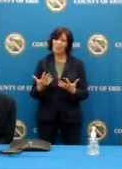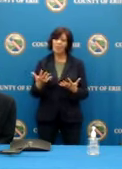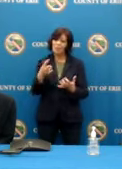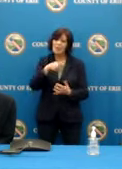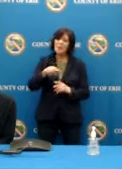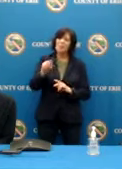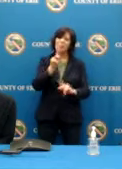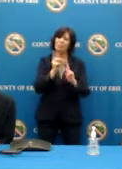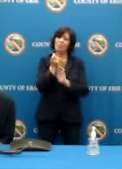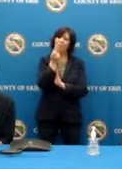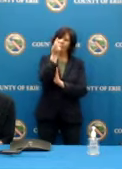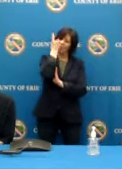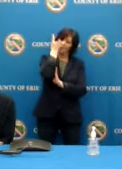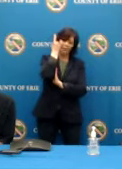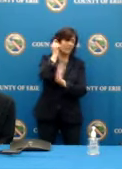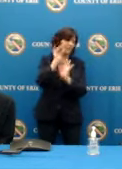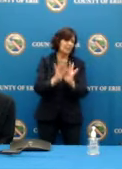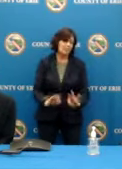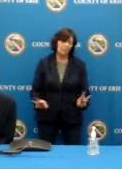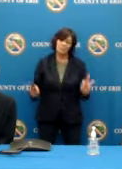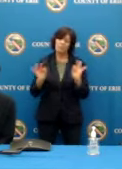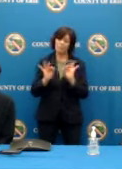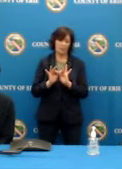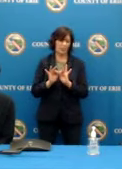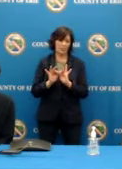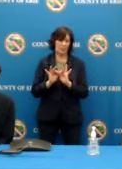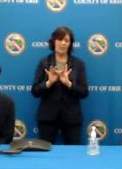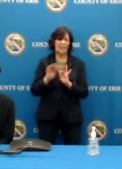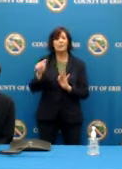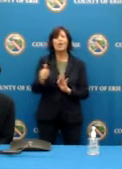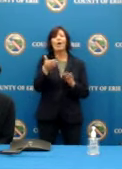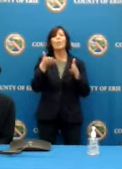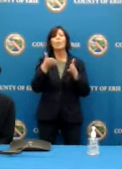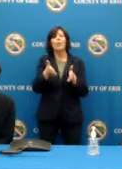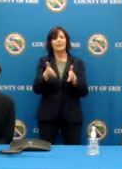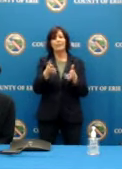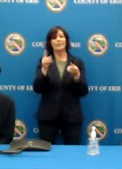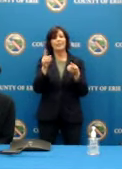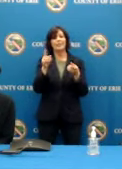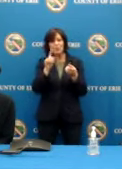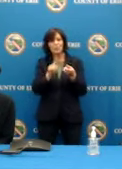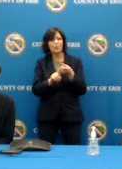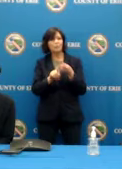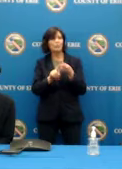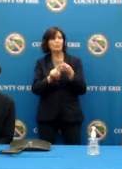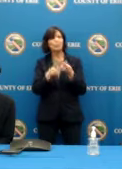to understand that it's very important that there are alternative ways to get information out to the public.